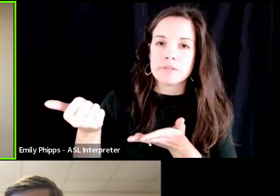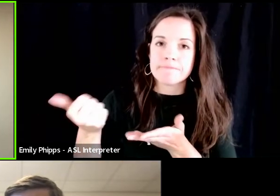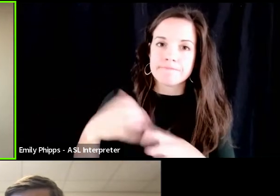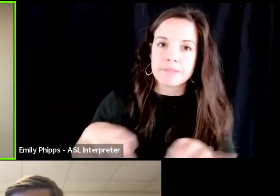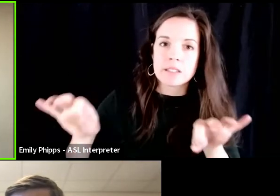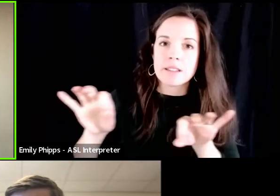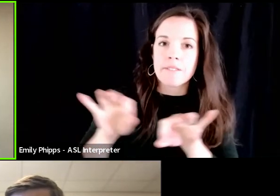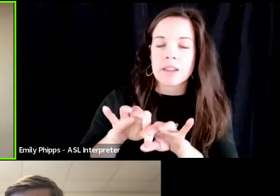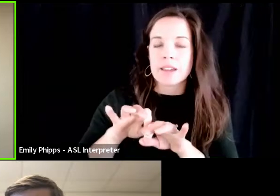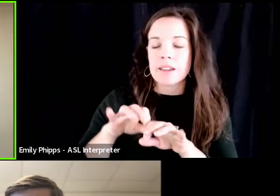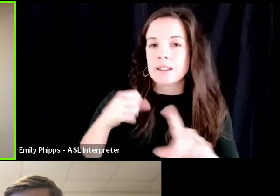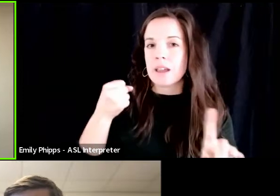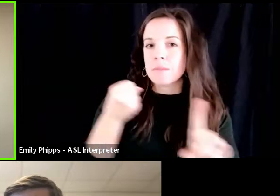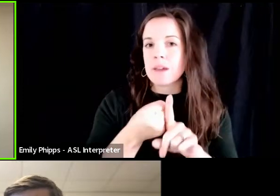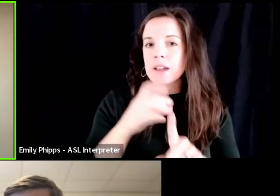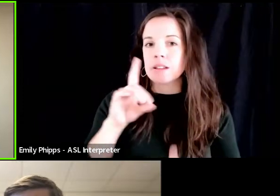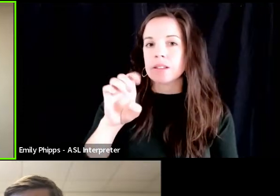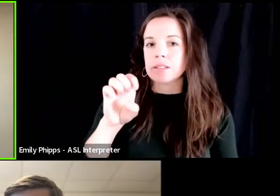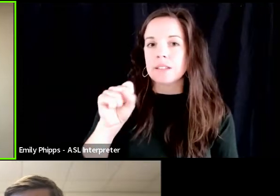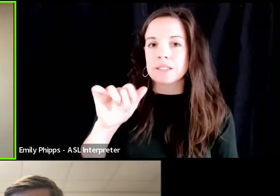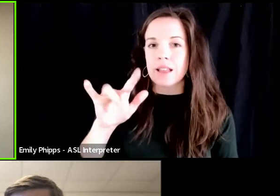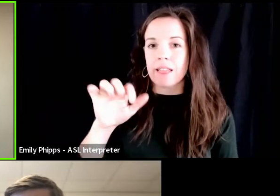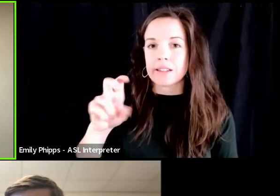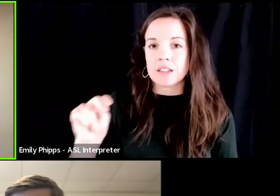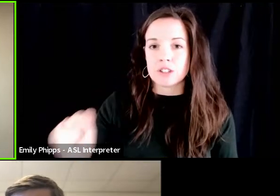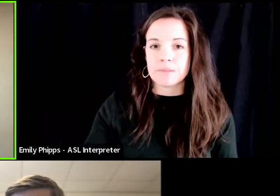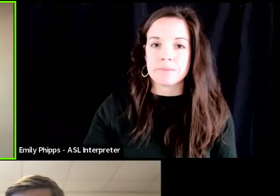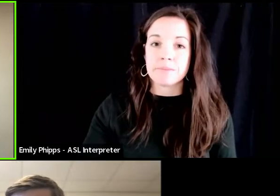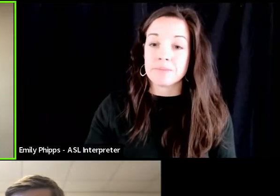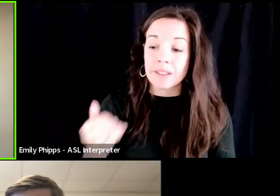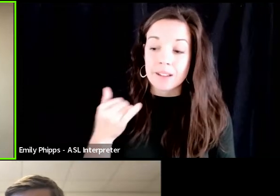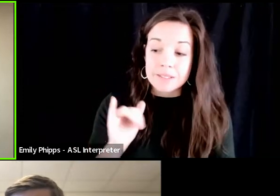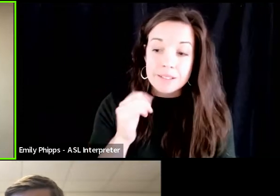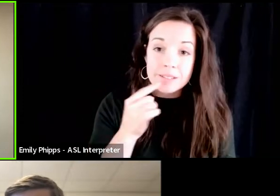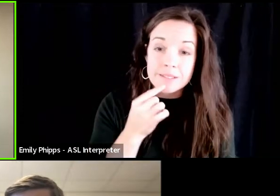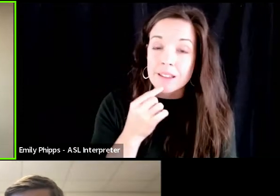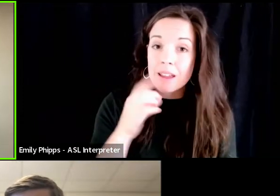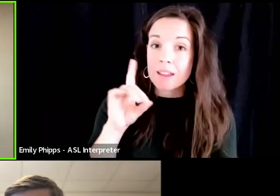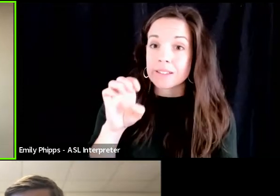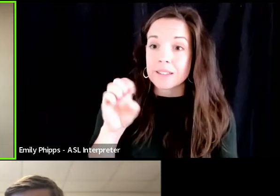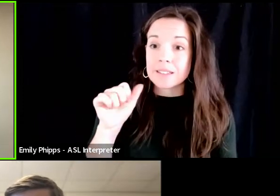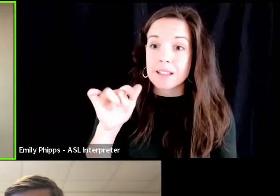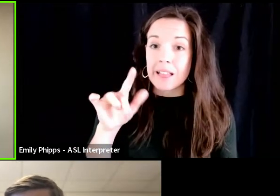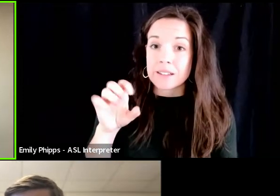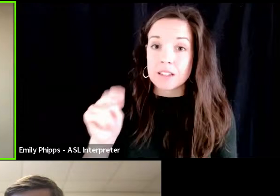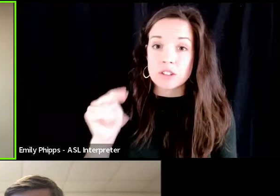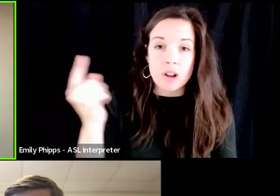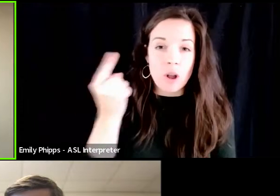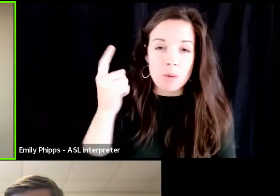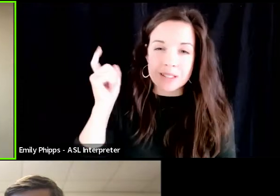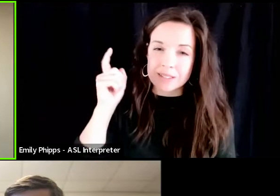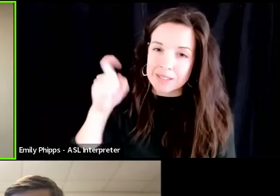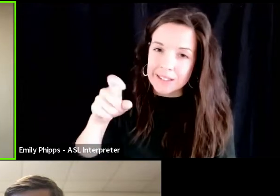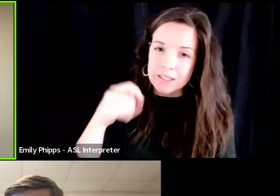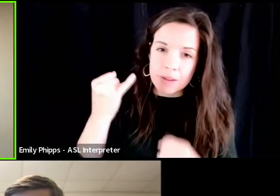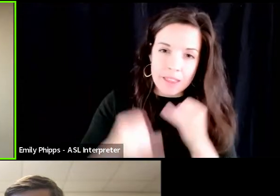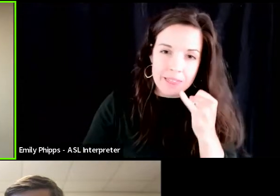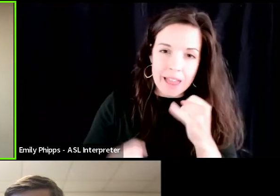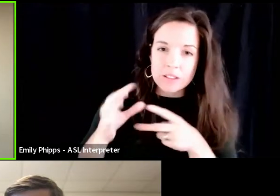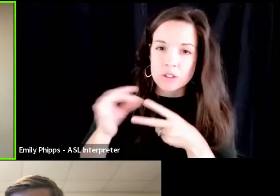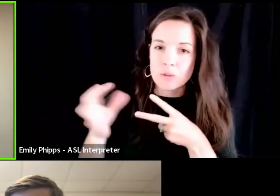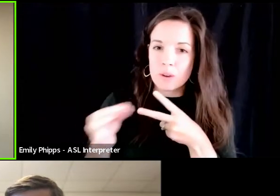of desalination. I still say, however, that desalination always needs to be the last choice, not the first